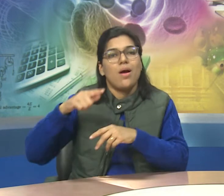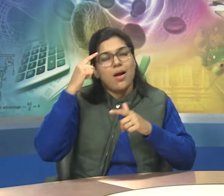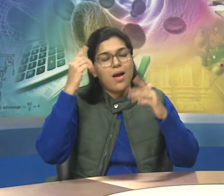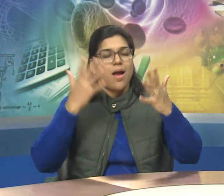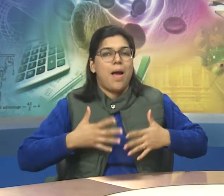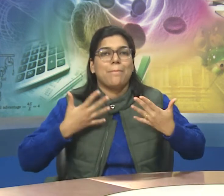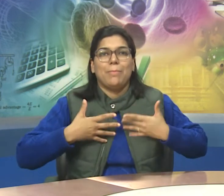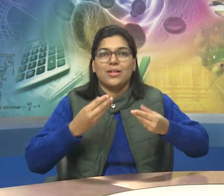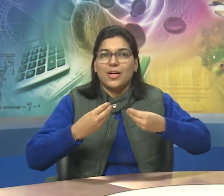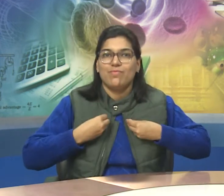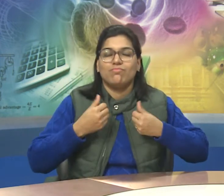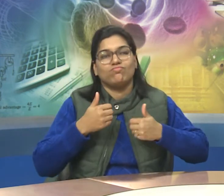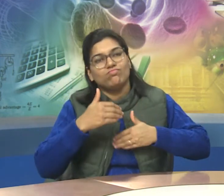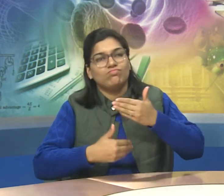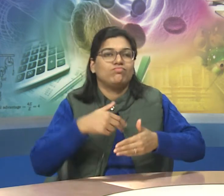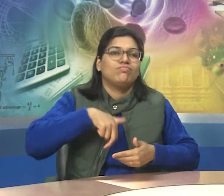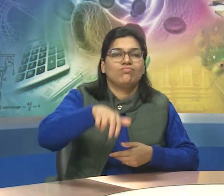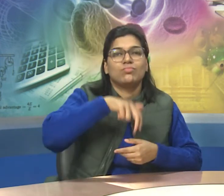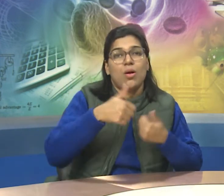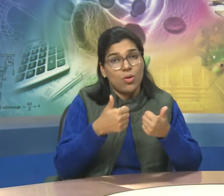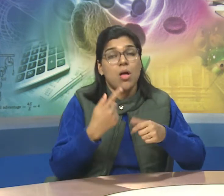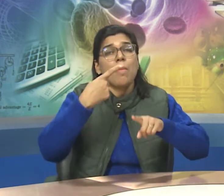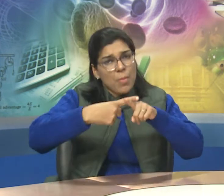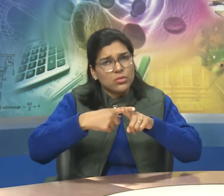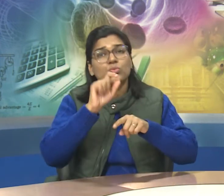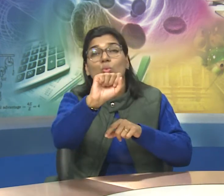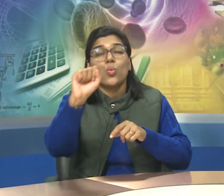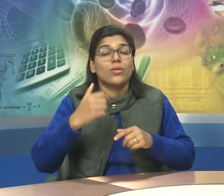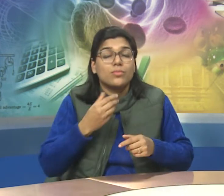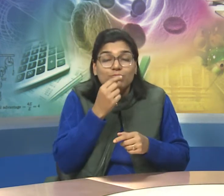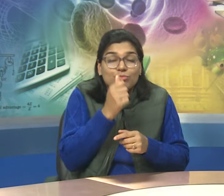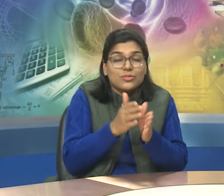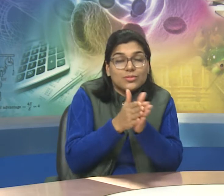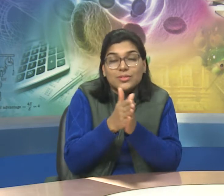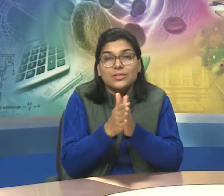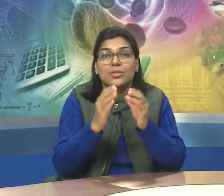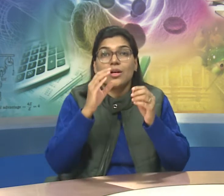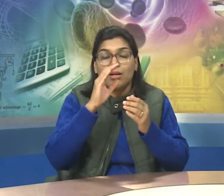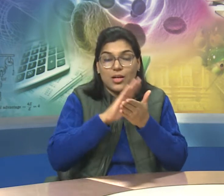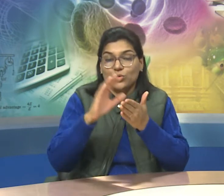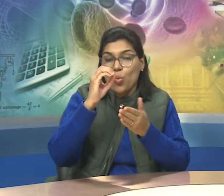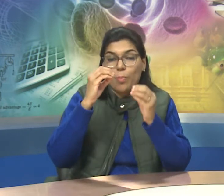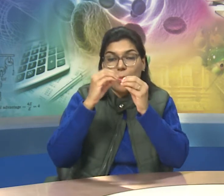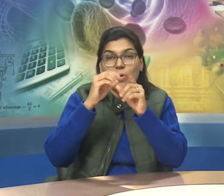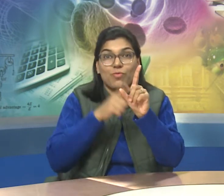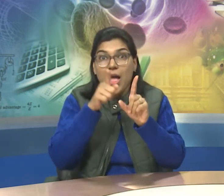choice are some of the easier and simpler means.